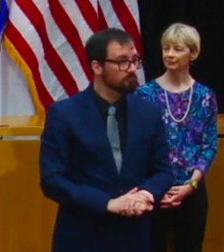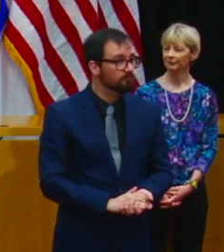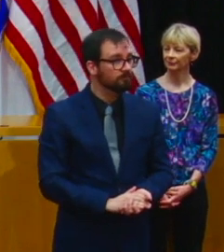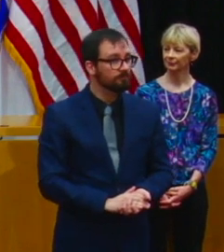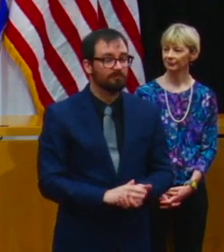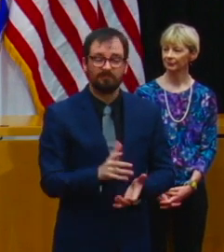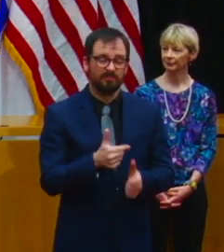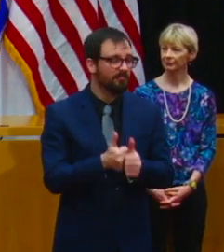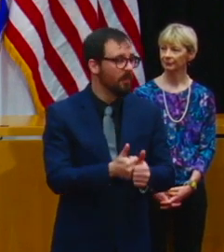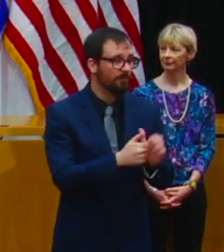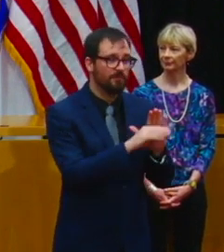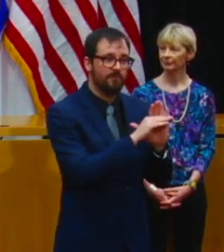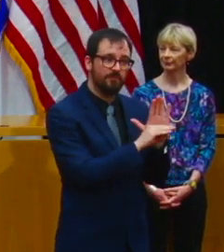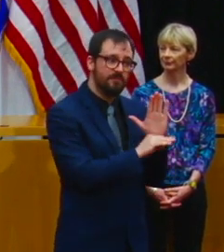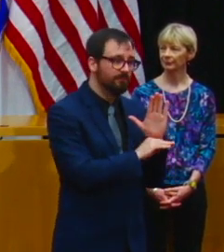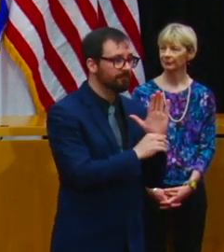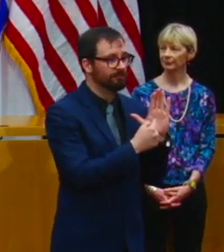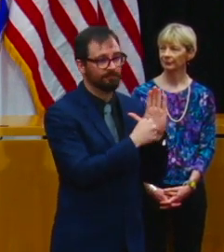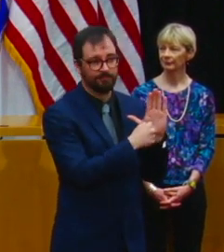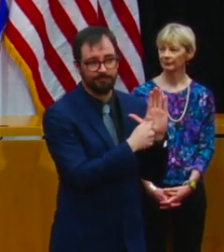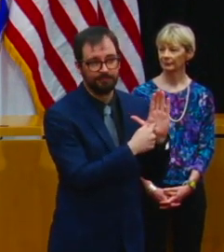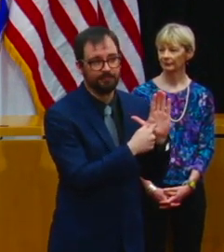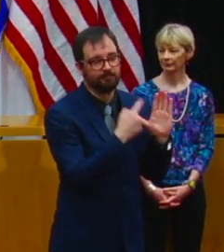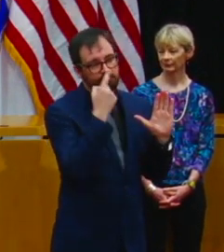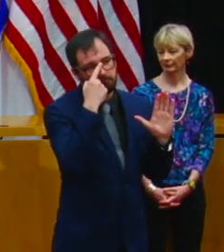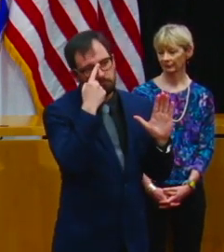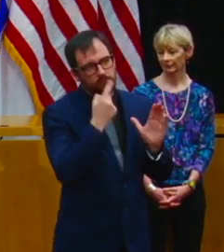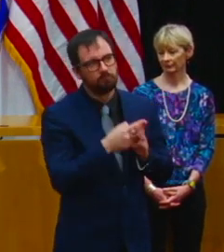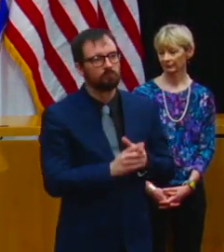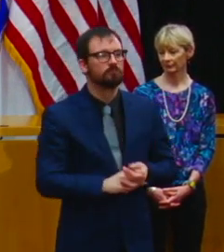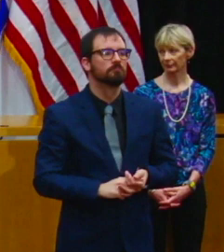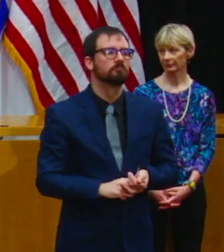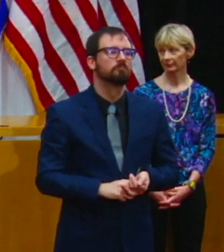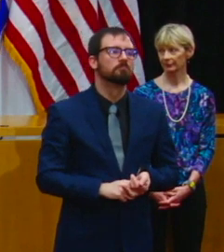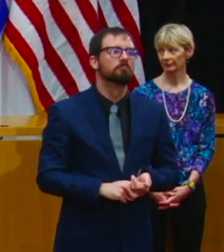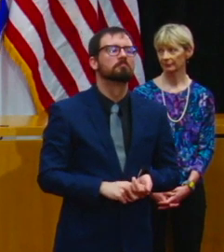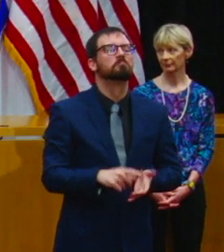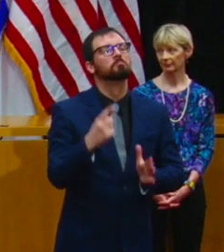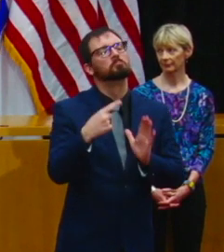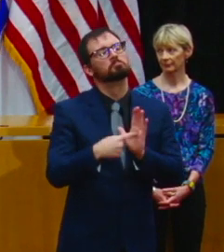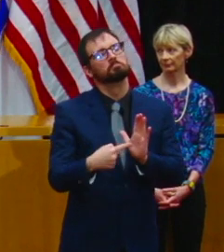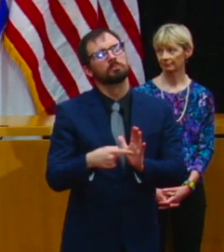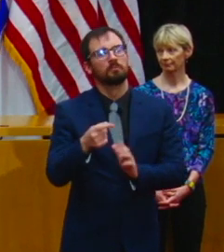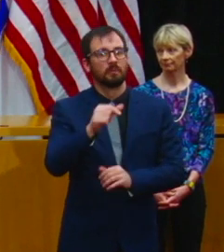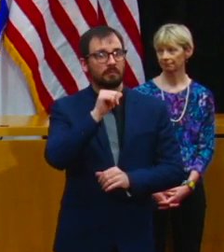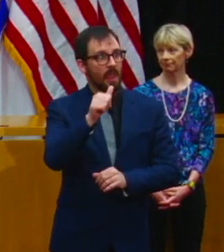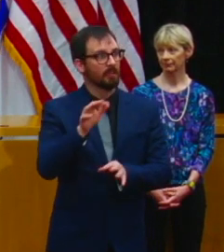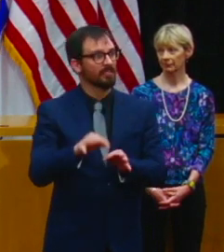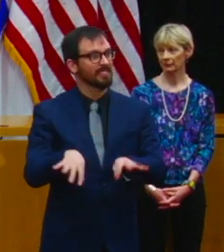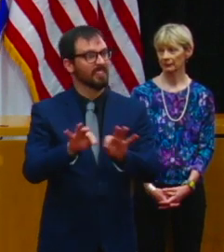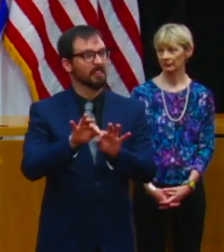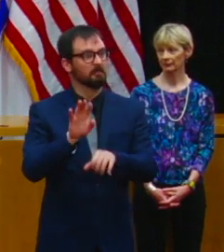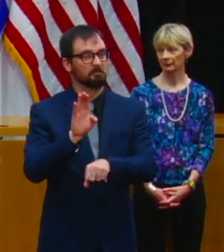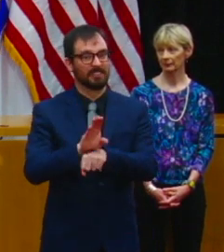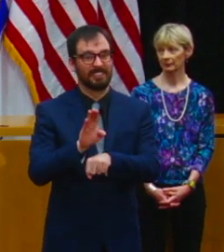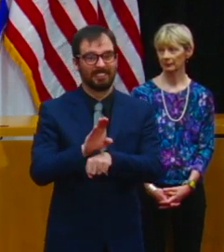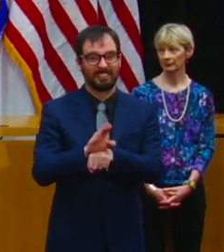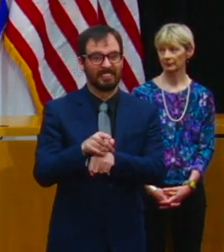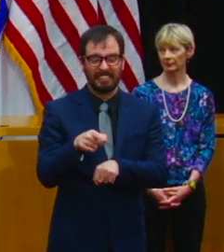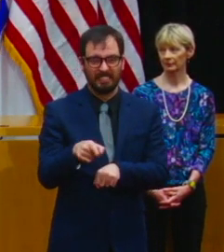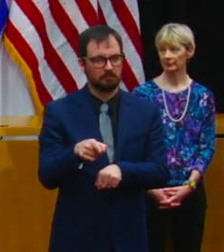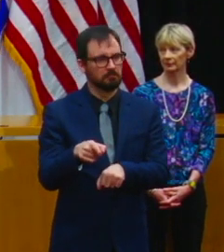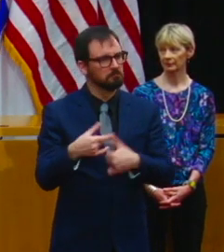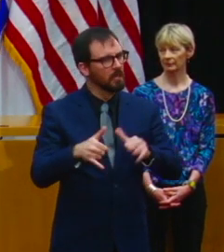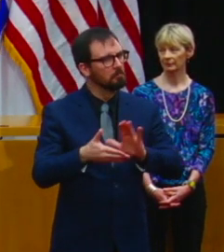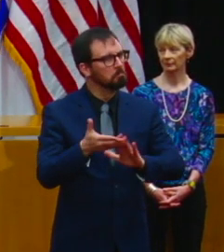you have a non-essential business and you can do it online without using bricks and mortar, that's okay too. But the guidance coming from almost everybody is